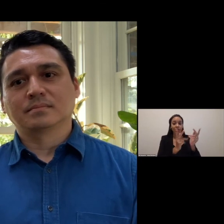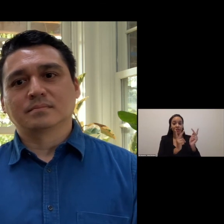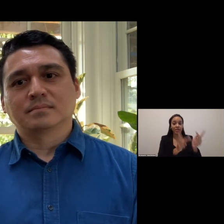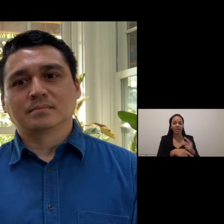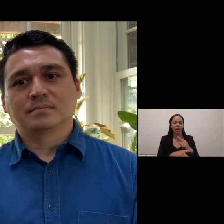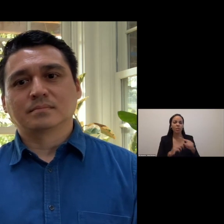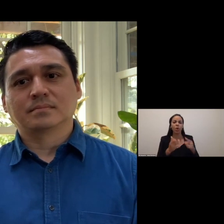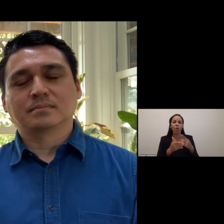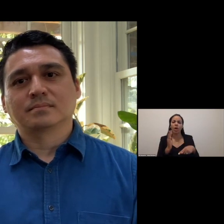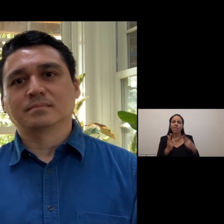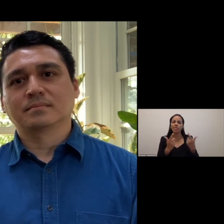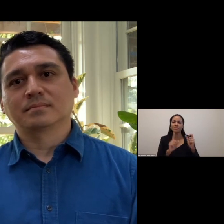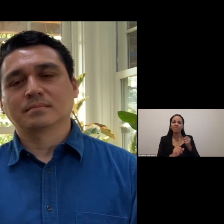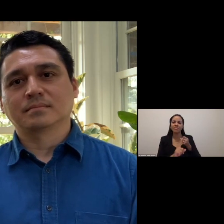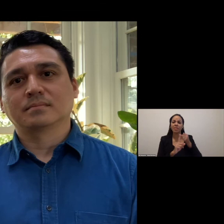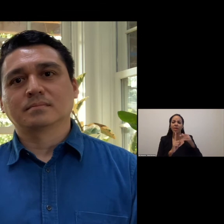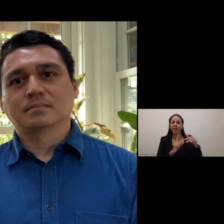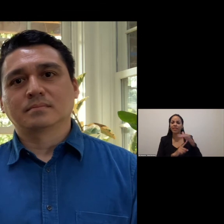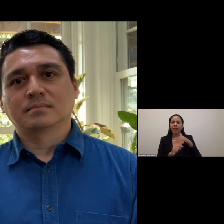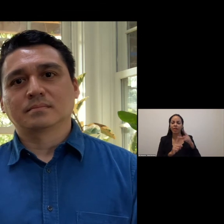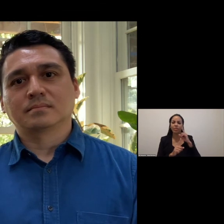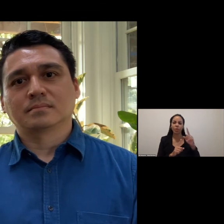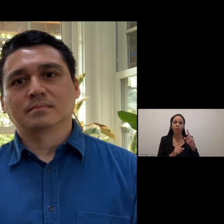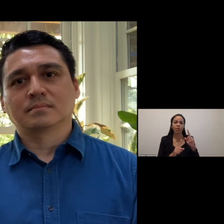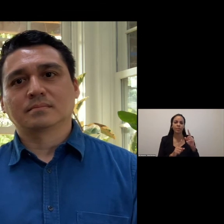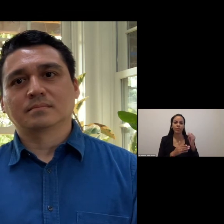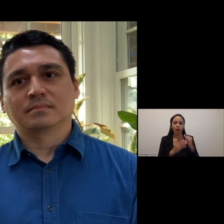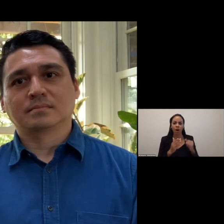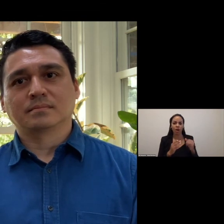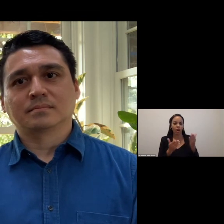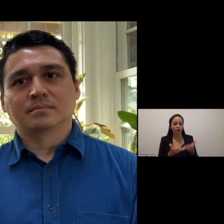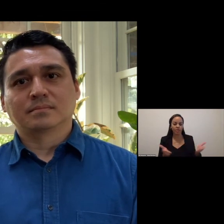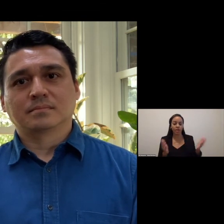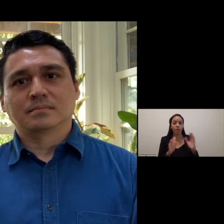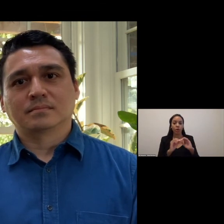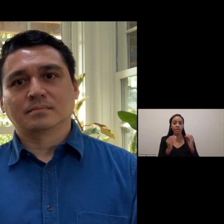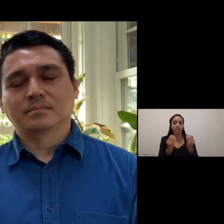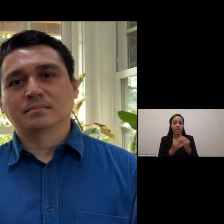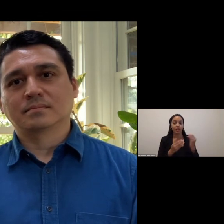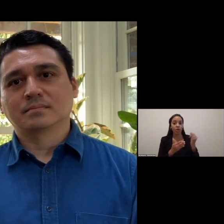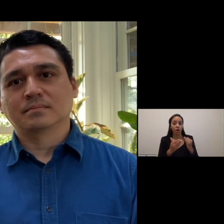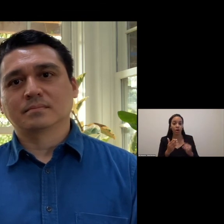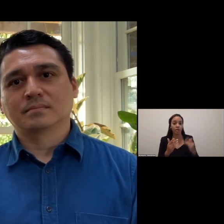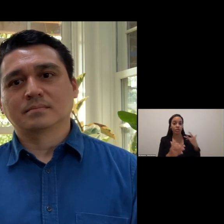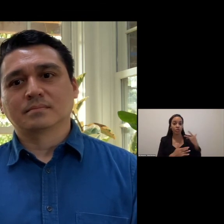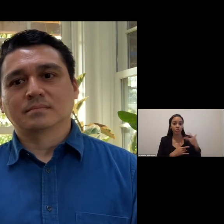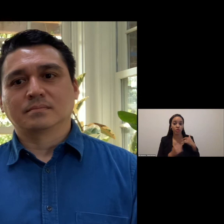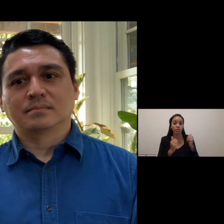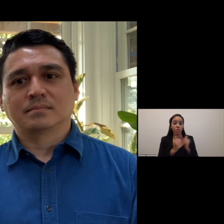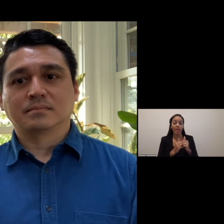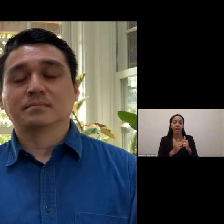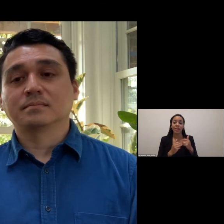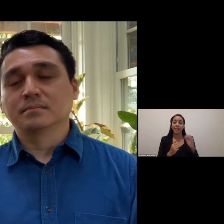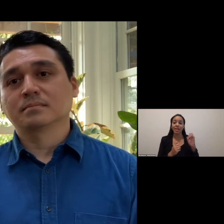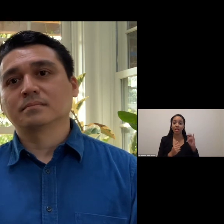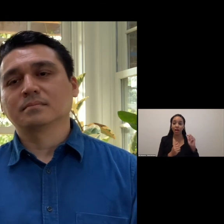solutions. Artists collaborate with scientists and biologists, reuse refuse or recycled material, as you had mentioned, or